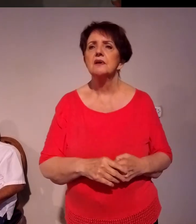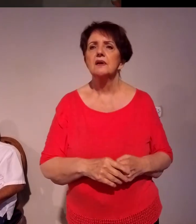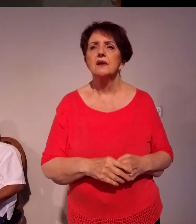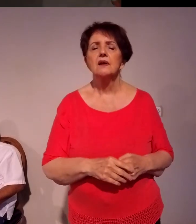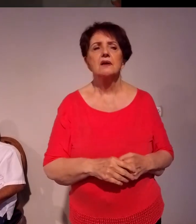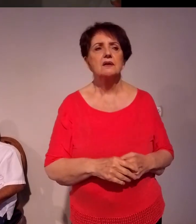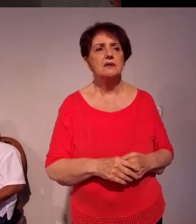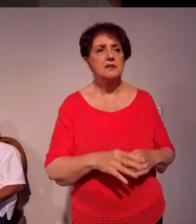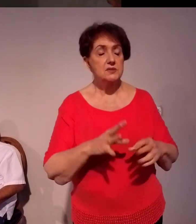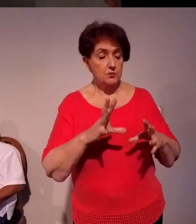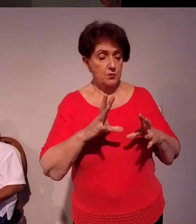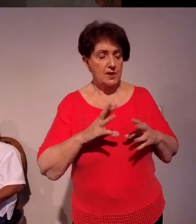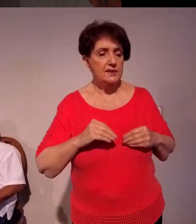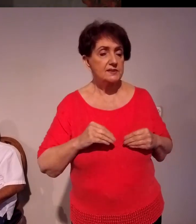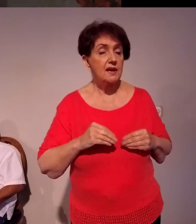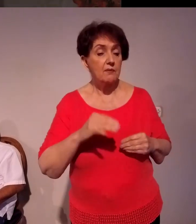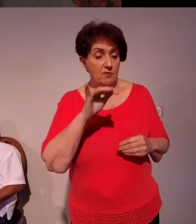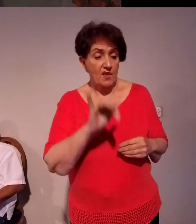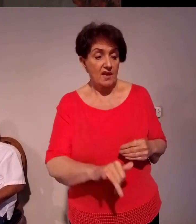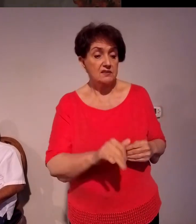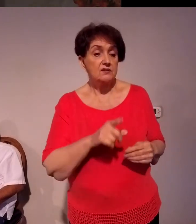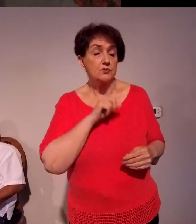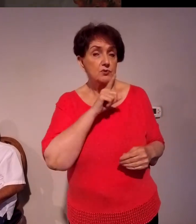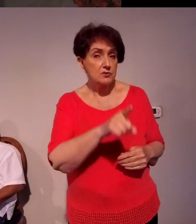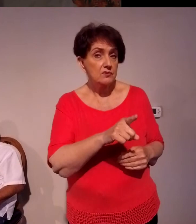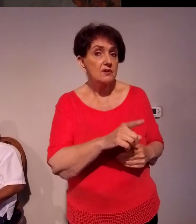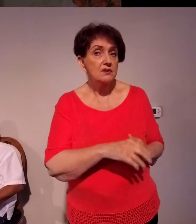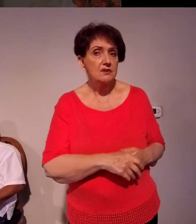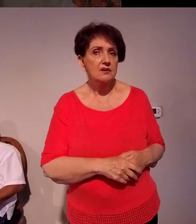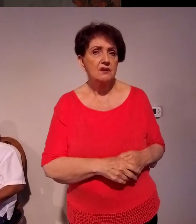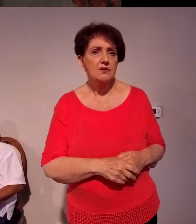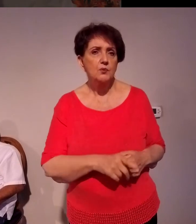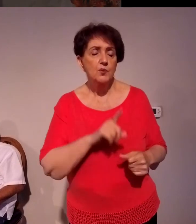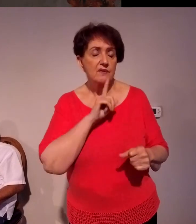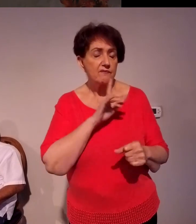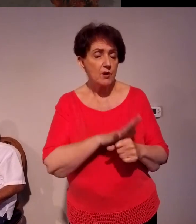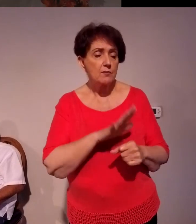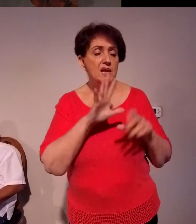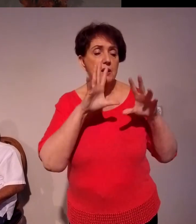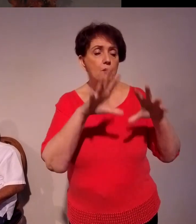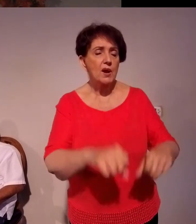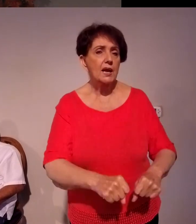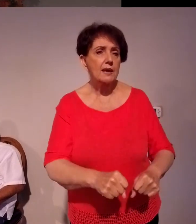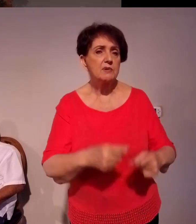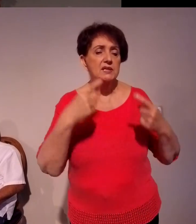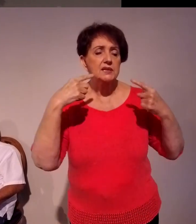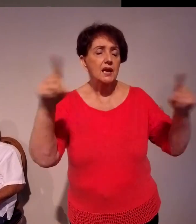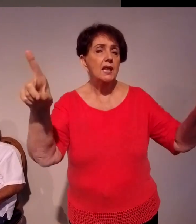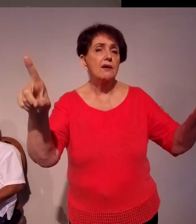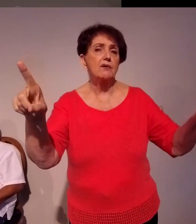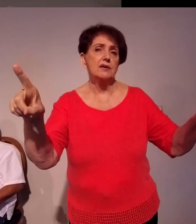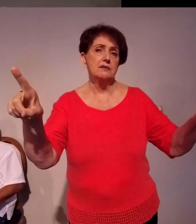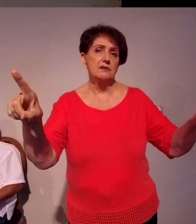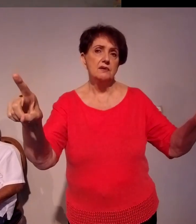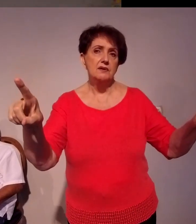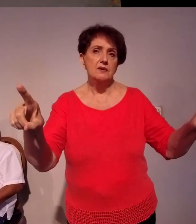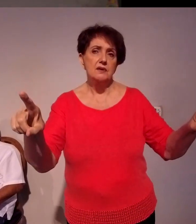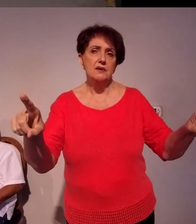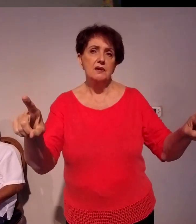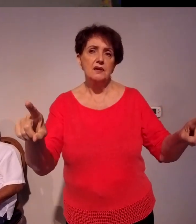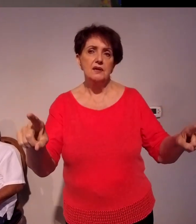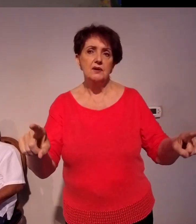And as we accept that this is the case, we affirm it, we claim it, we declare it,